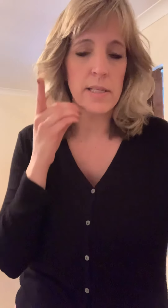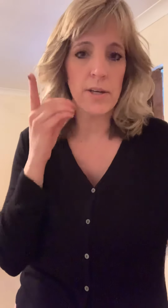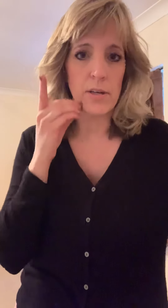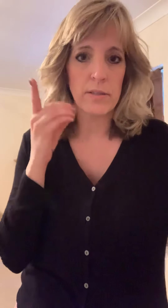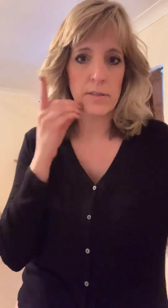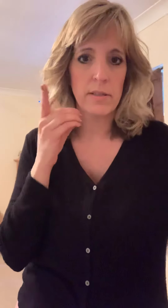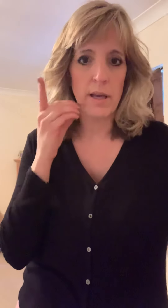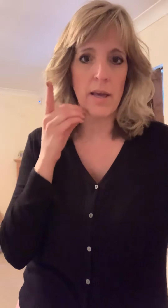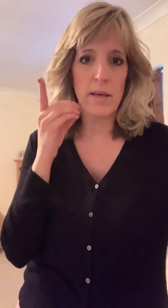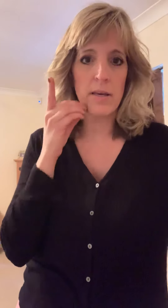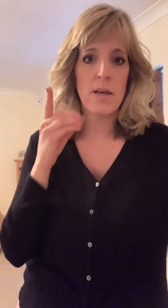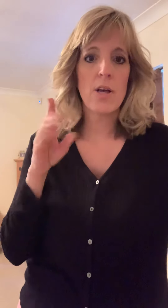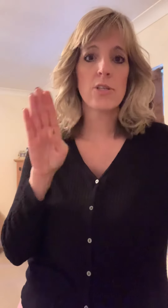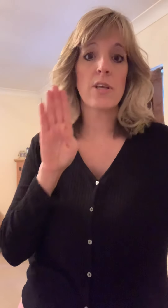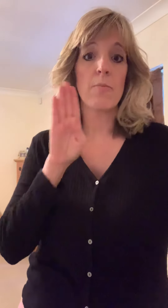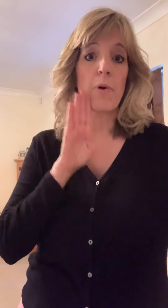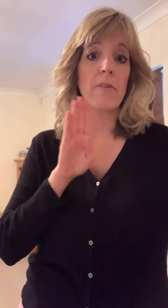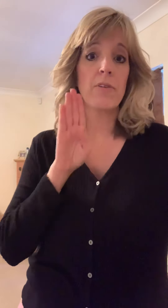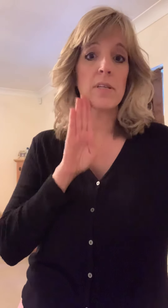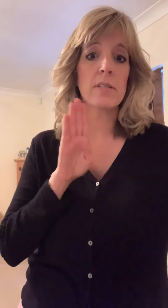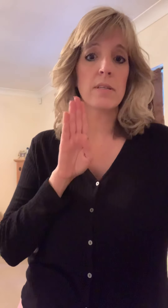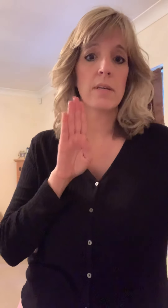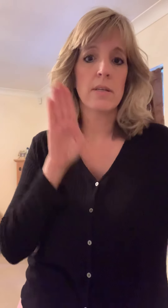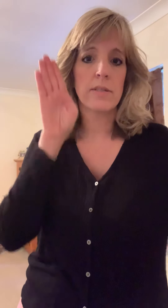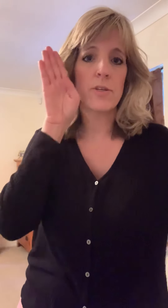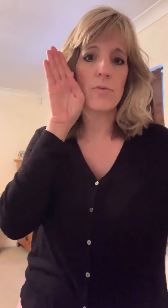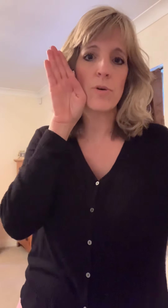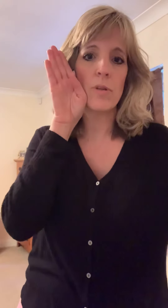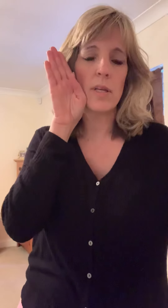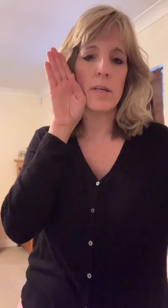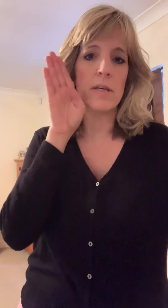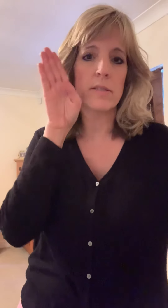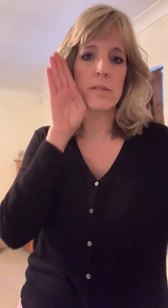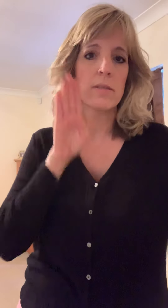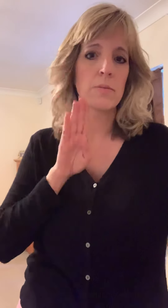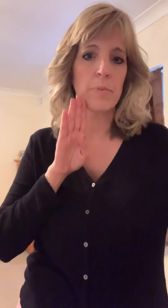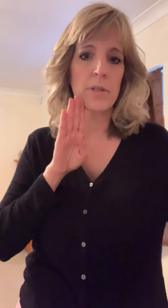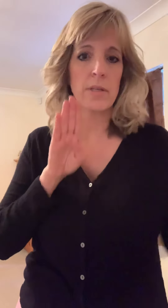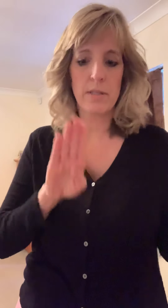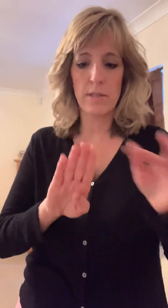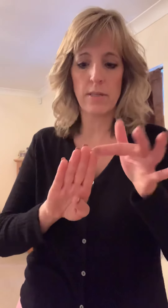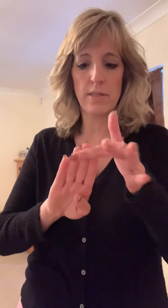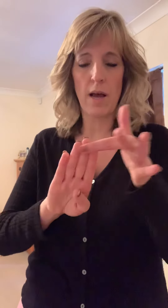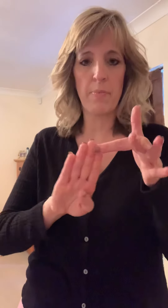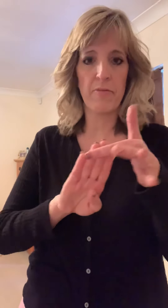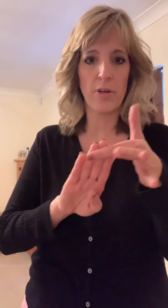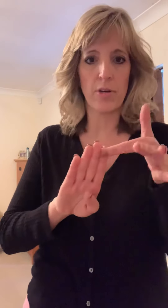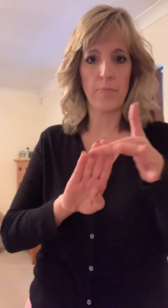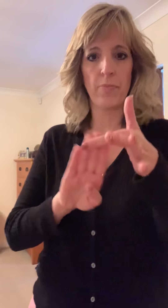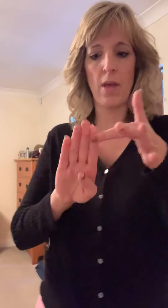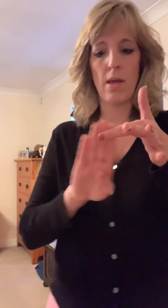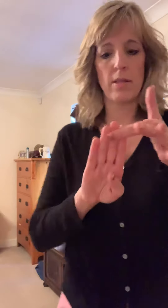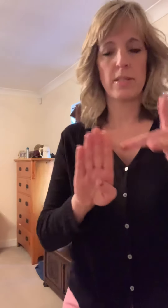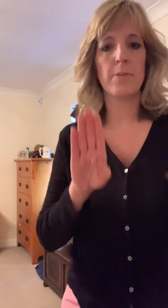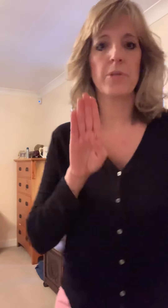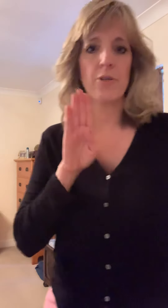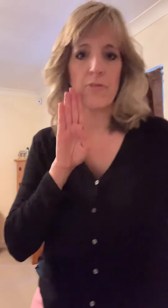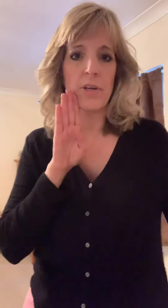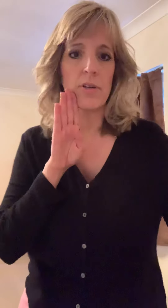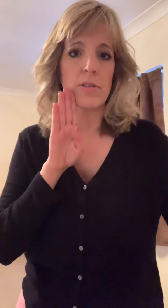dinner, okay? So you have breakfast. Don't go like this, but the top of the tips of your fingers